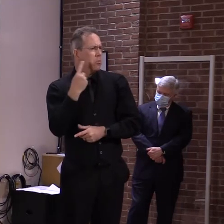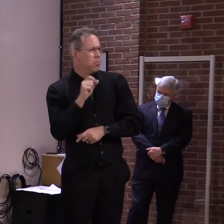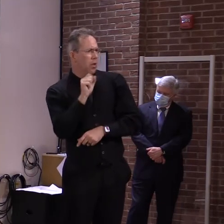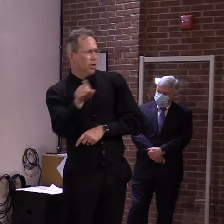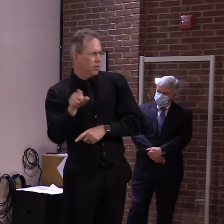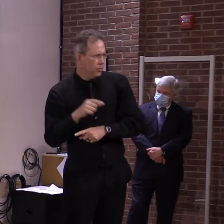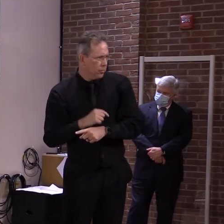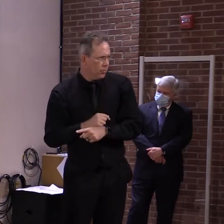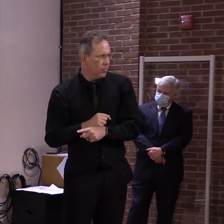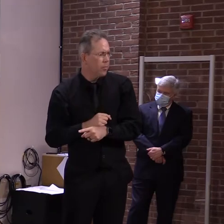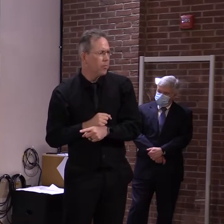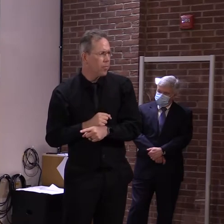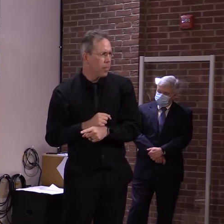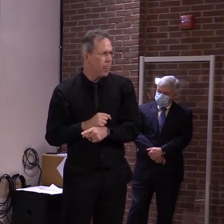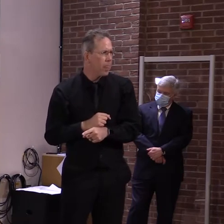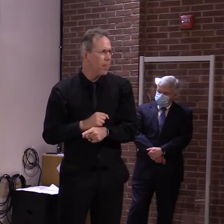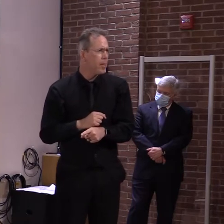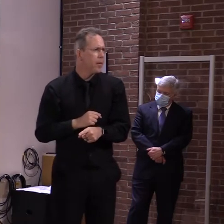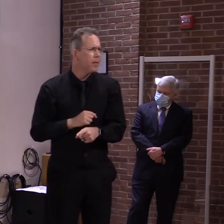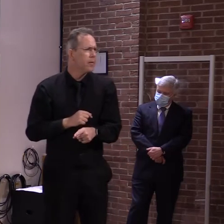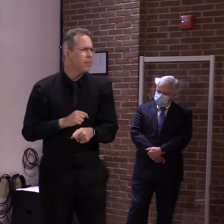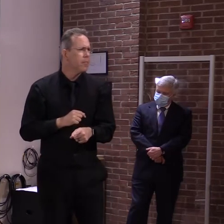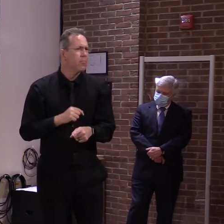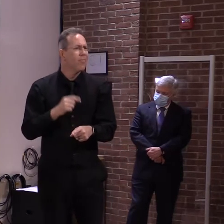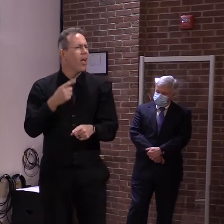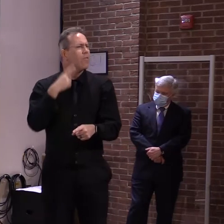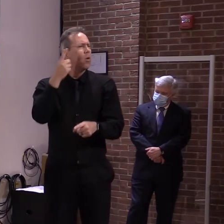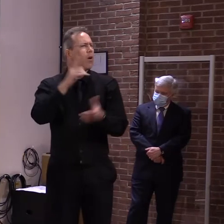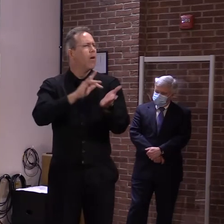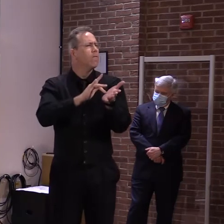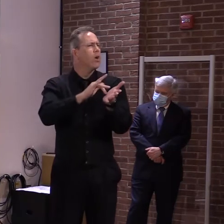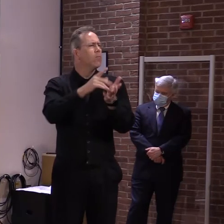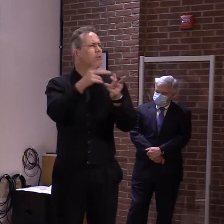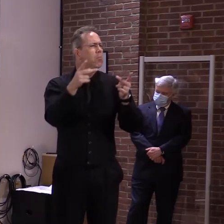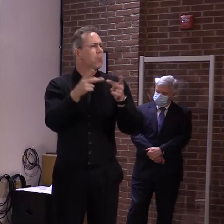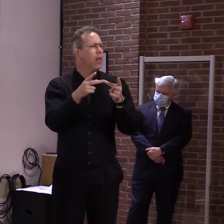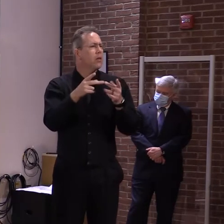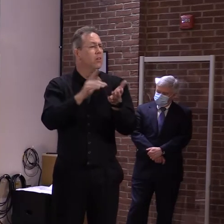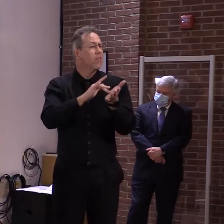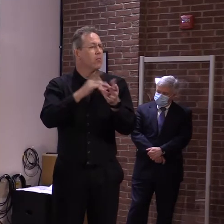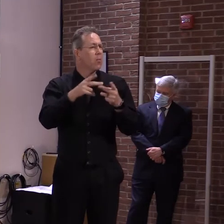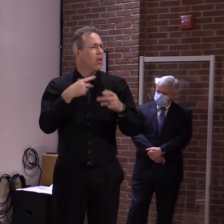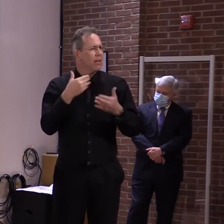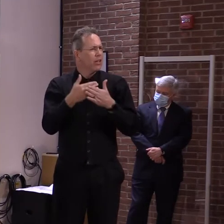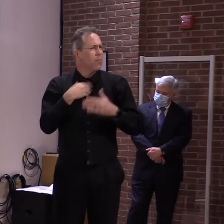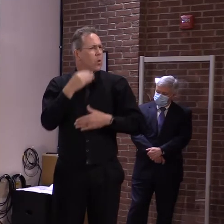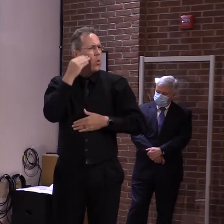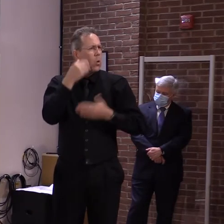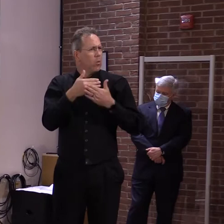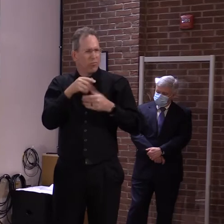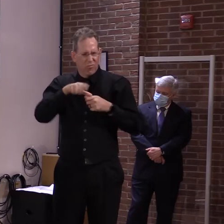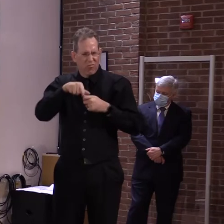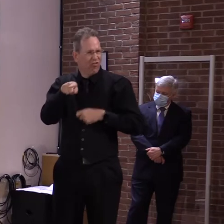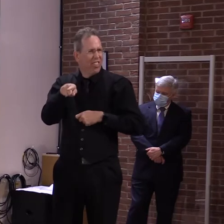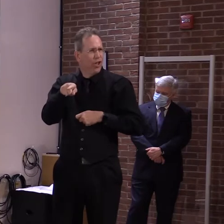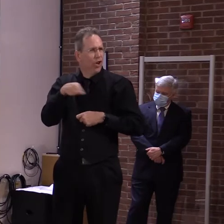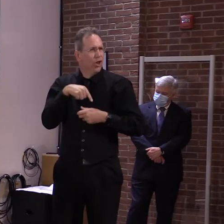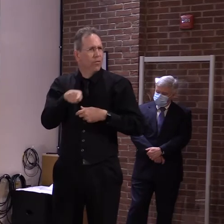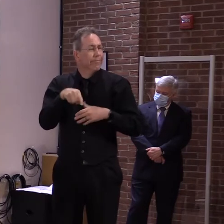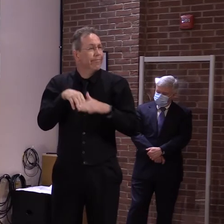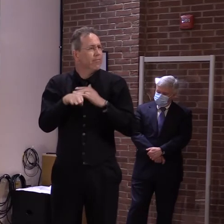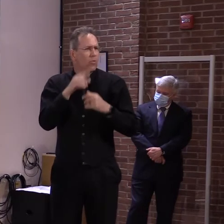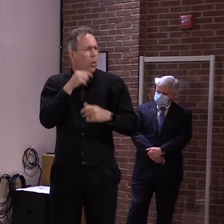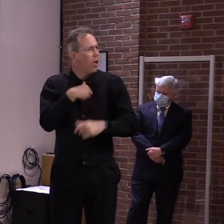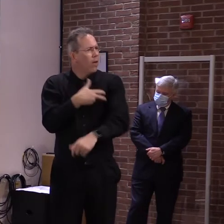yet gotten the vaccine yet, and they said they had talked with the pharmacist who had applied. It got me curious, you know, if